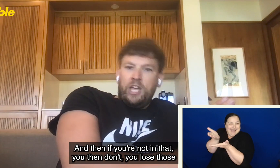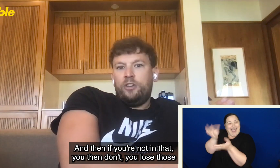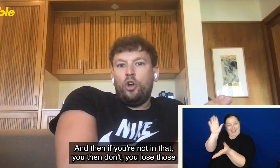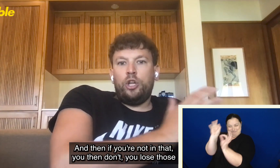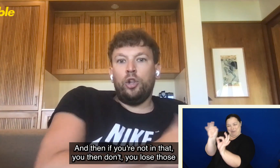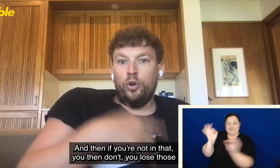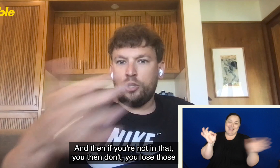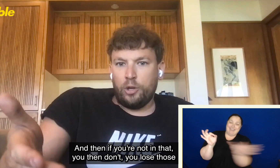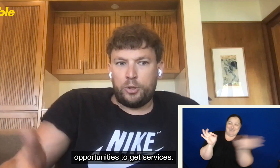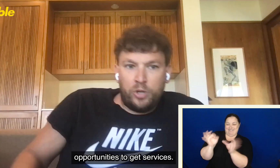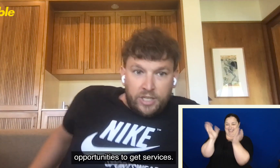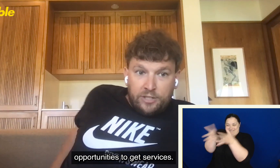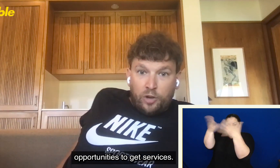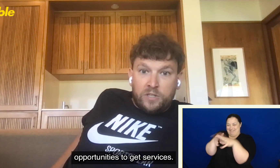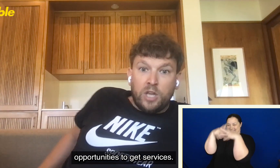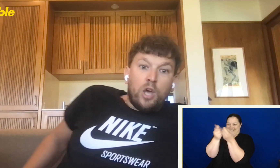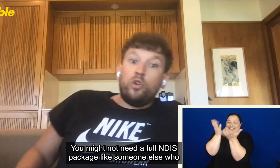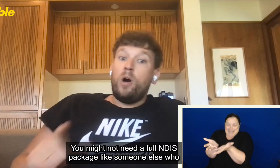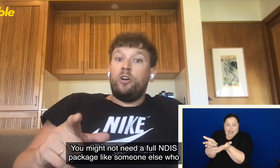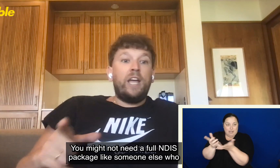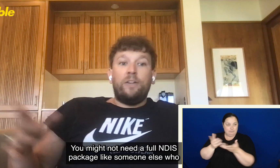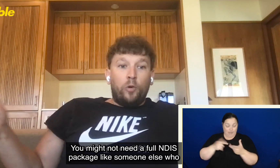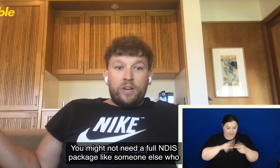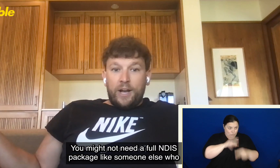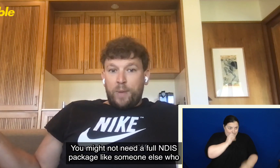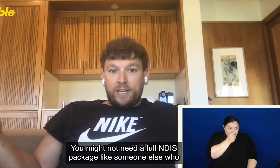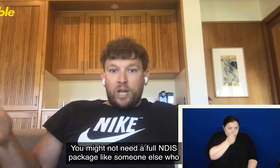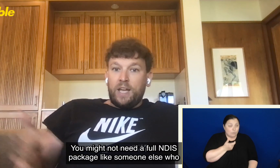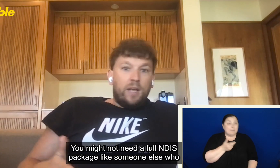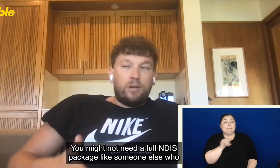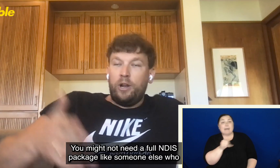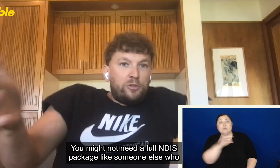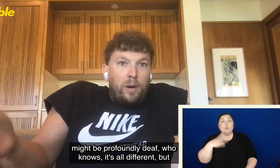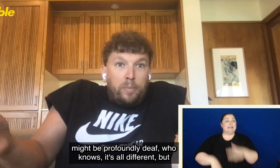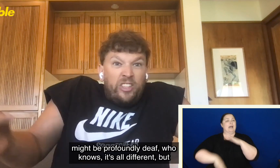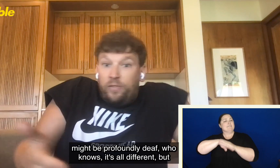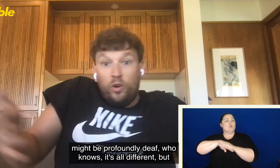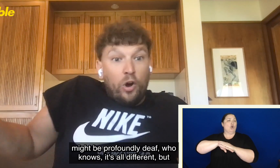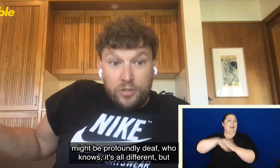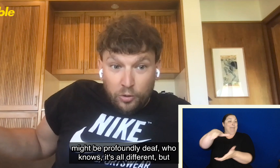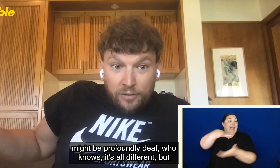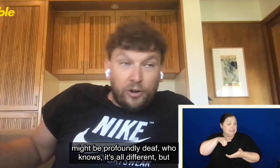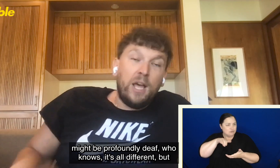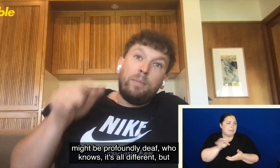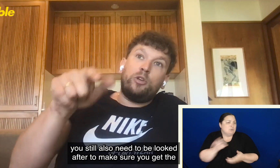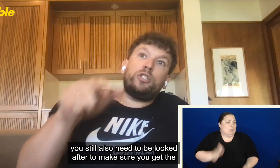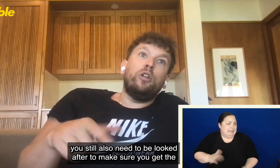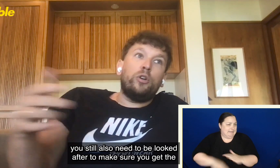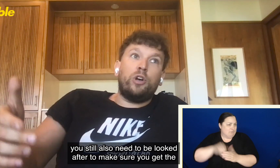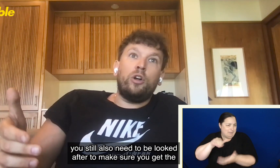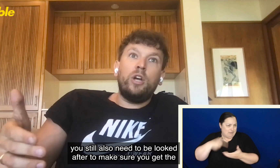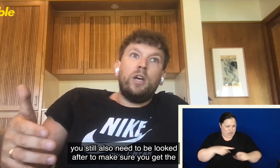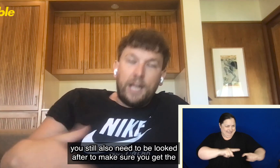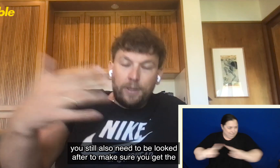you lose those opportunities to get services. You might not need a full NDIS package like someone else who might be profoundly deaf. Who knows? It's all different. But you